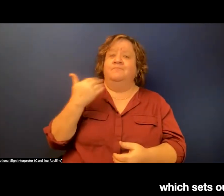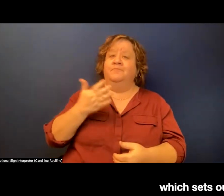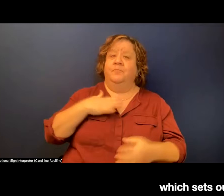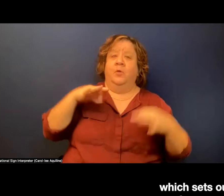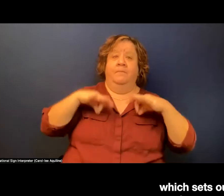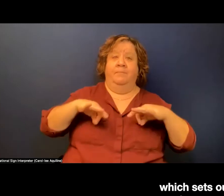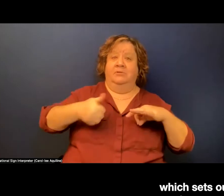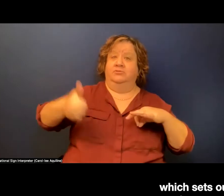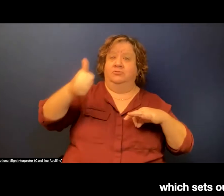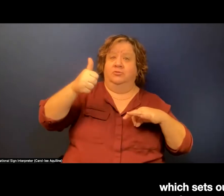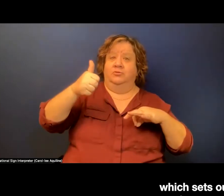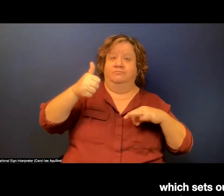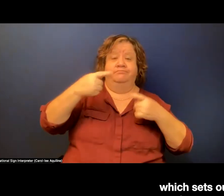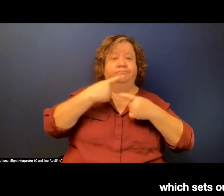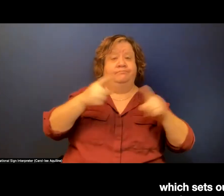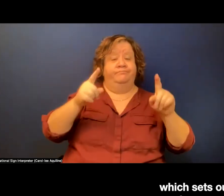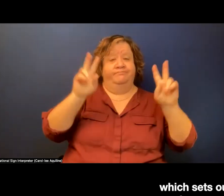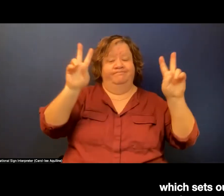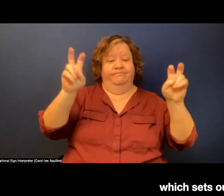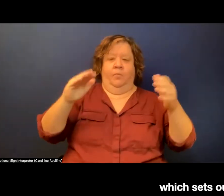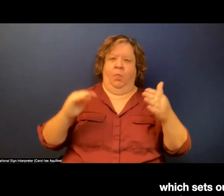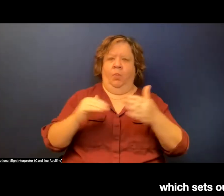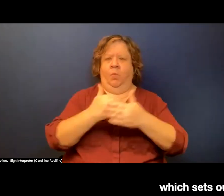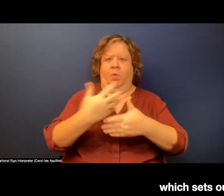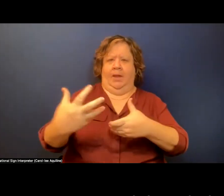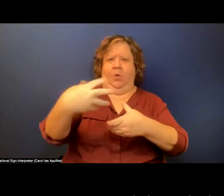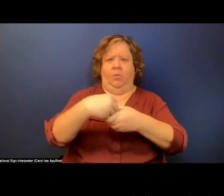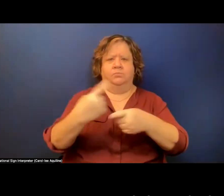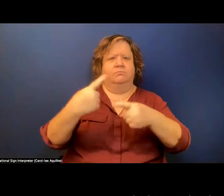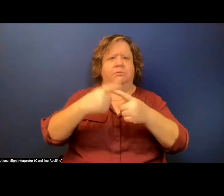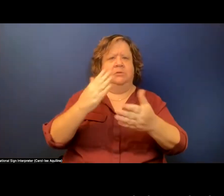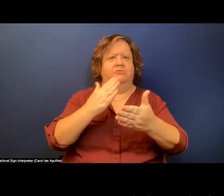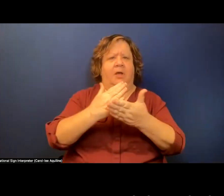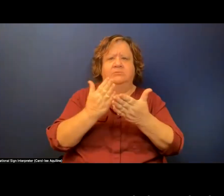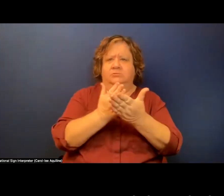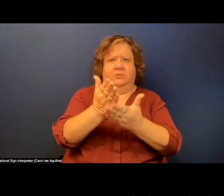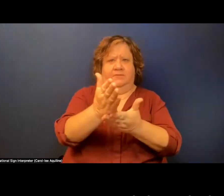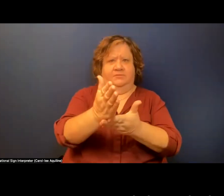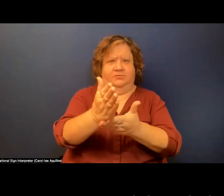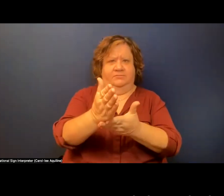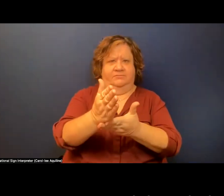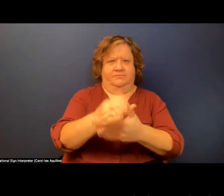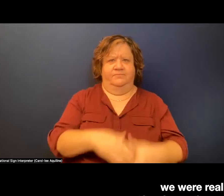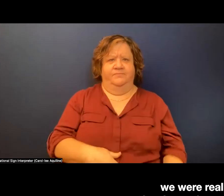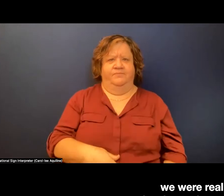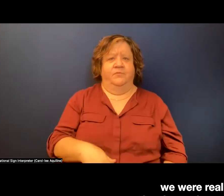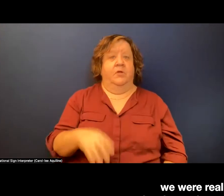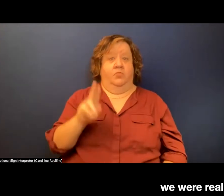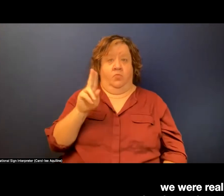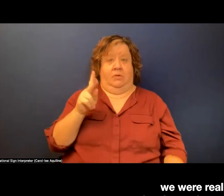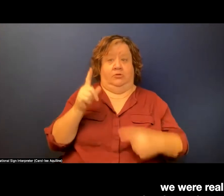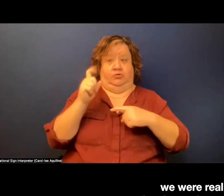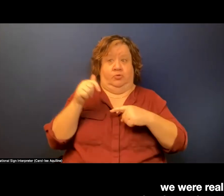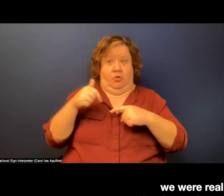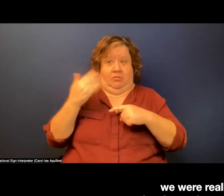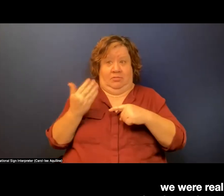sets out our ambition from now until 2030. And as we developed this new strategy,